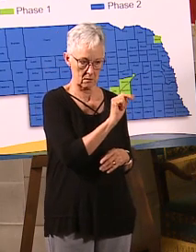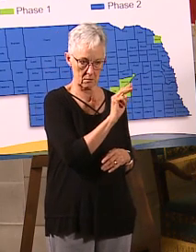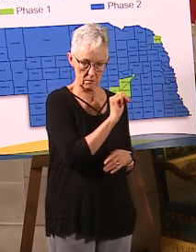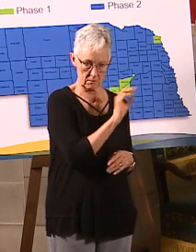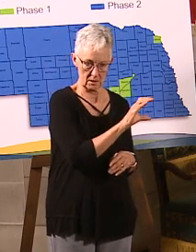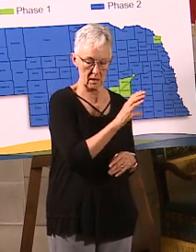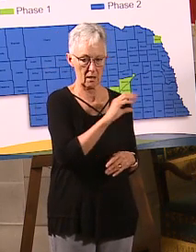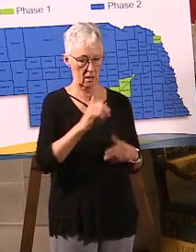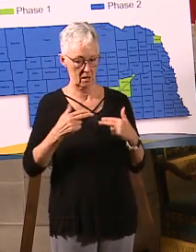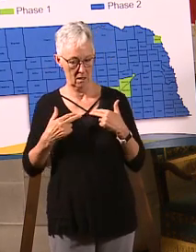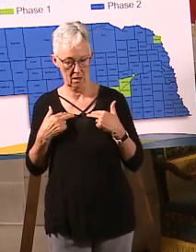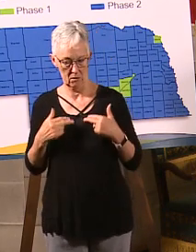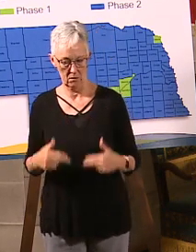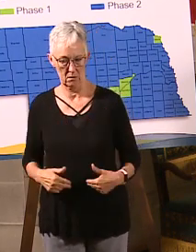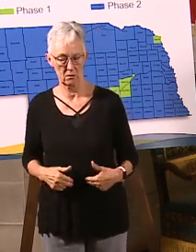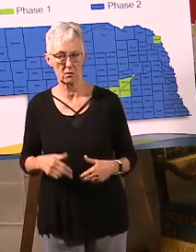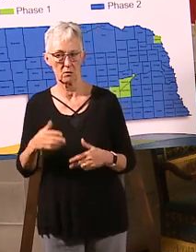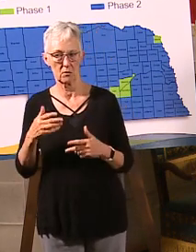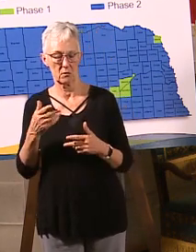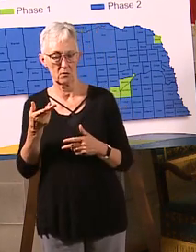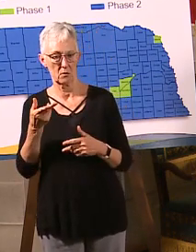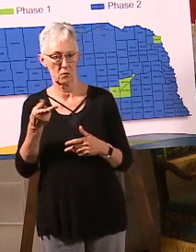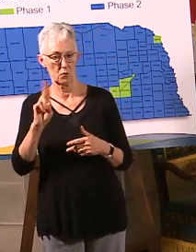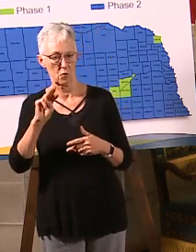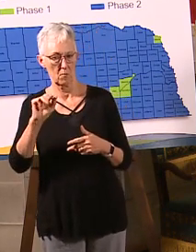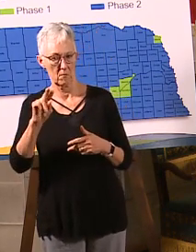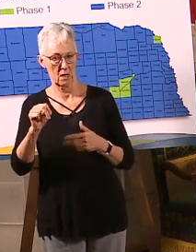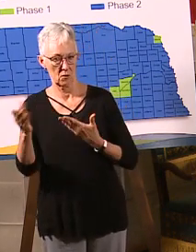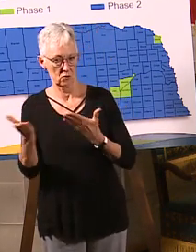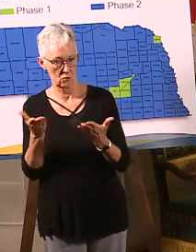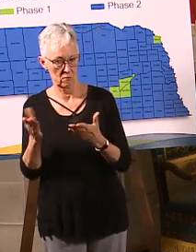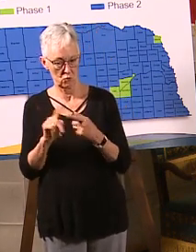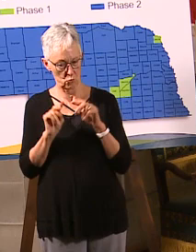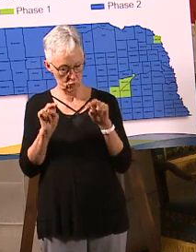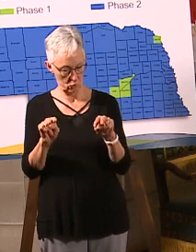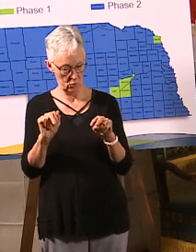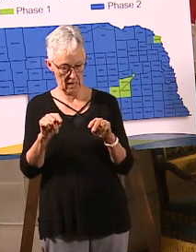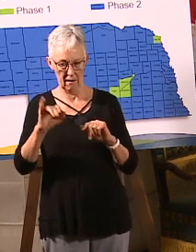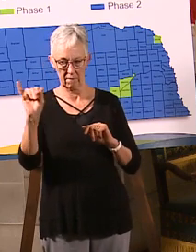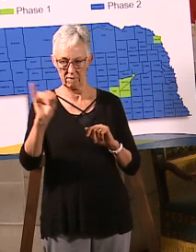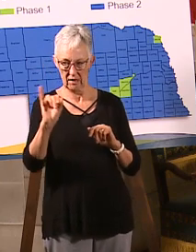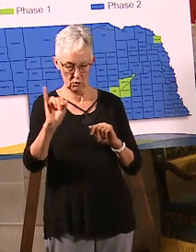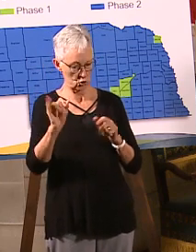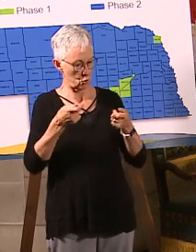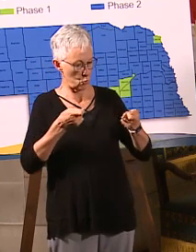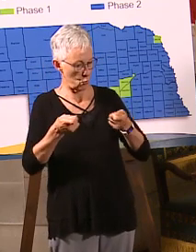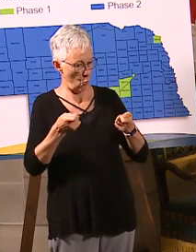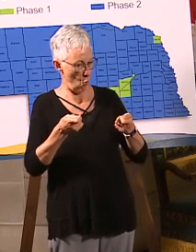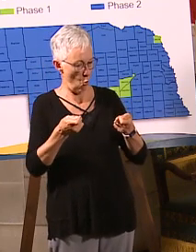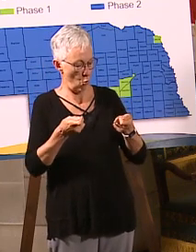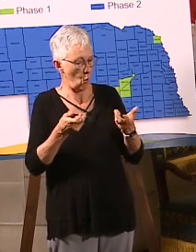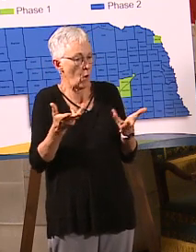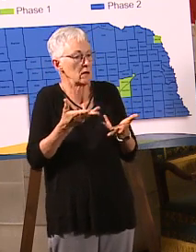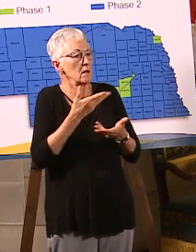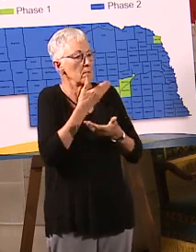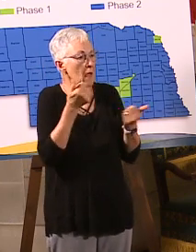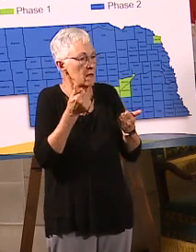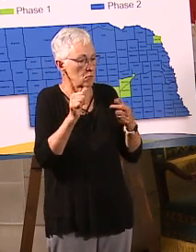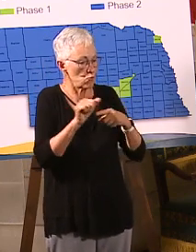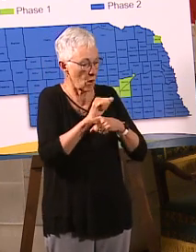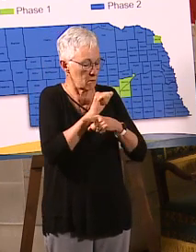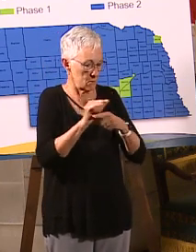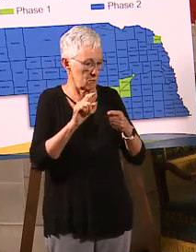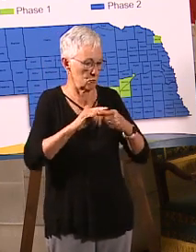UNMC and Health and Human Services to actually really look at infection control practices throughout the state. Now, the last thing that I wanted to try to mention